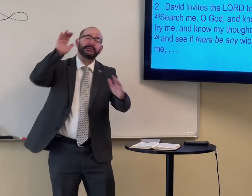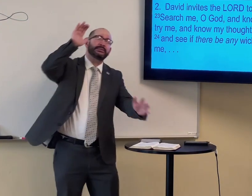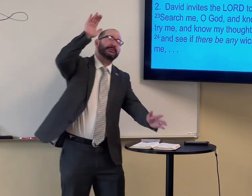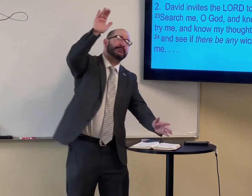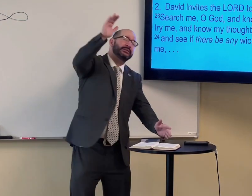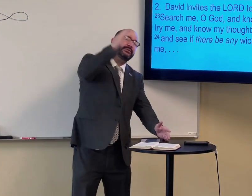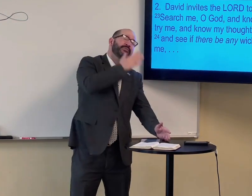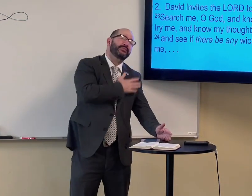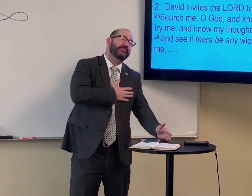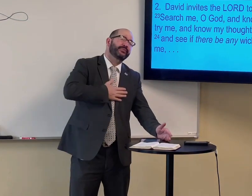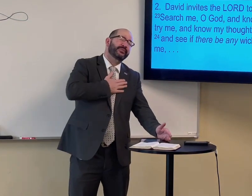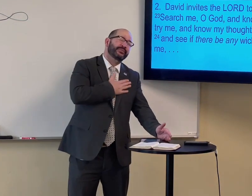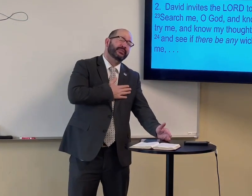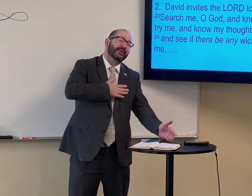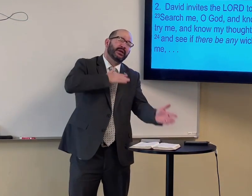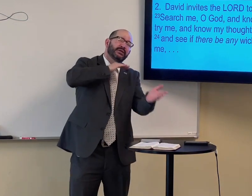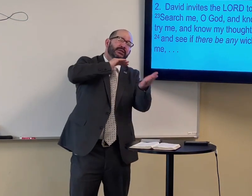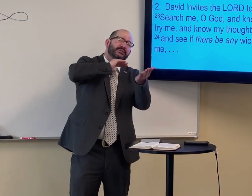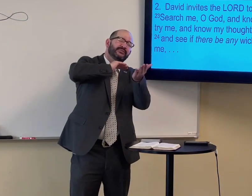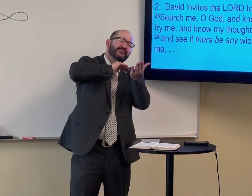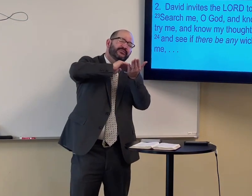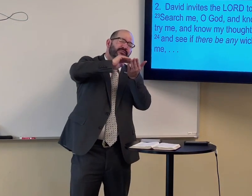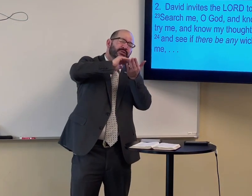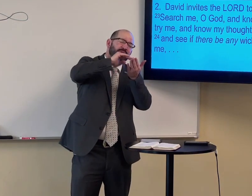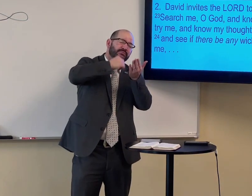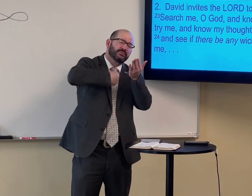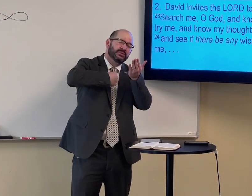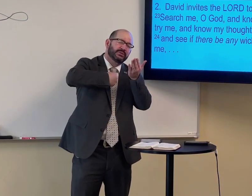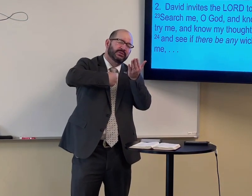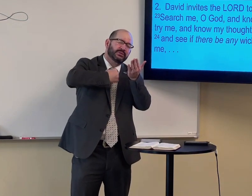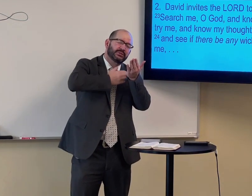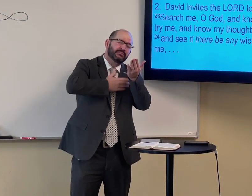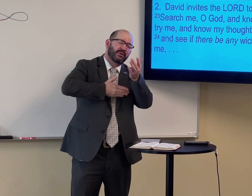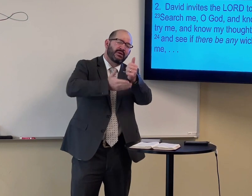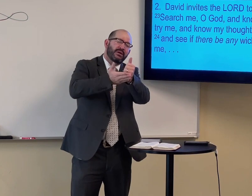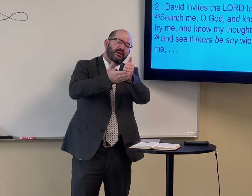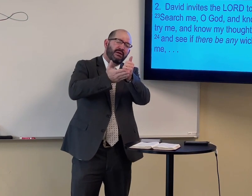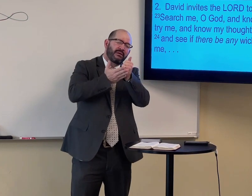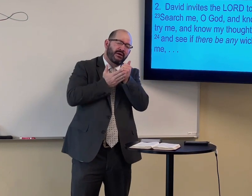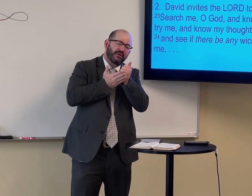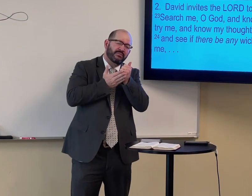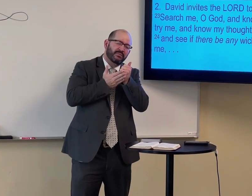this. Hey, God, forgive me. Please help me.